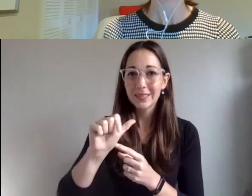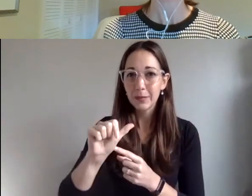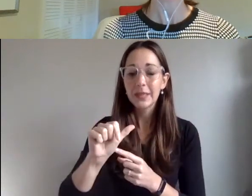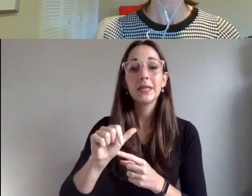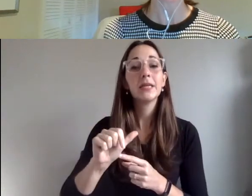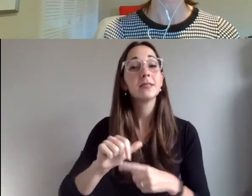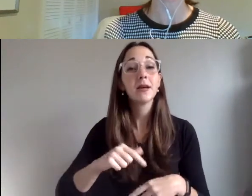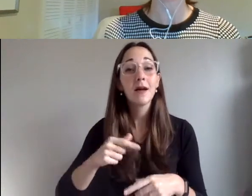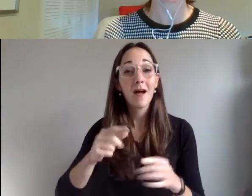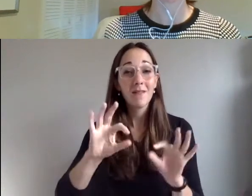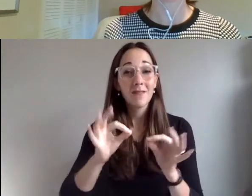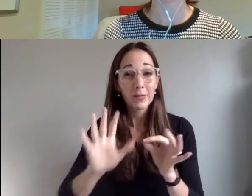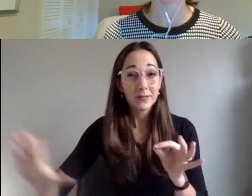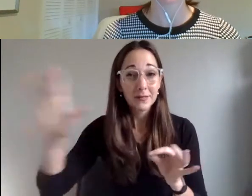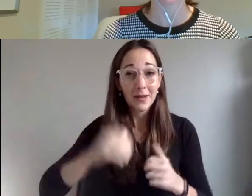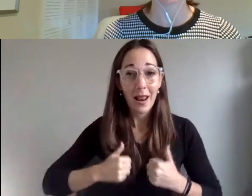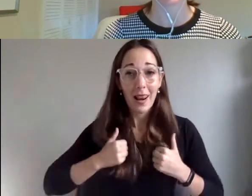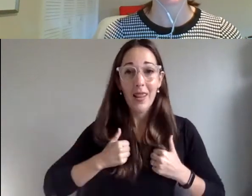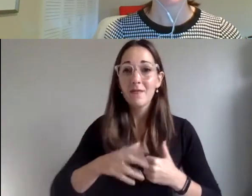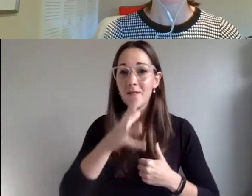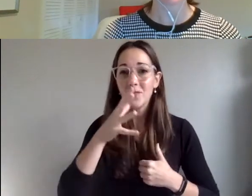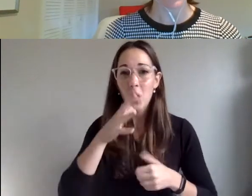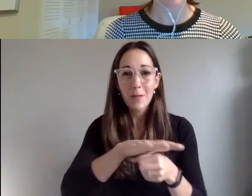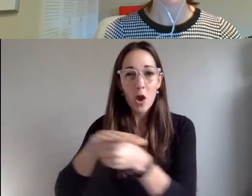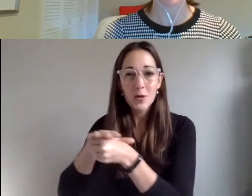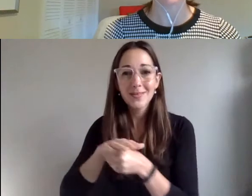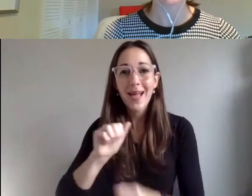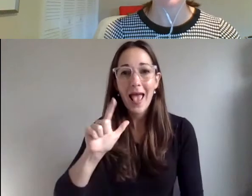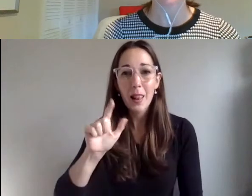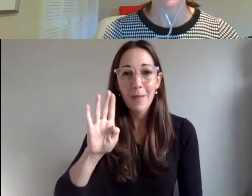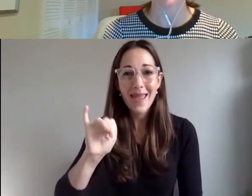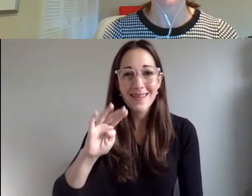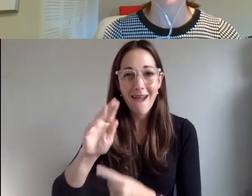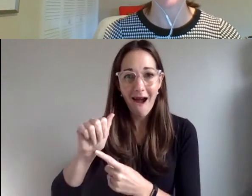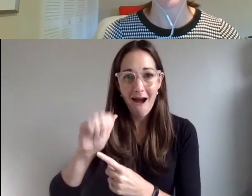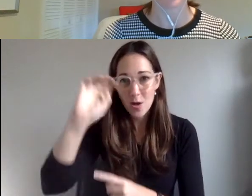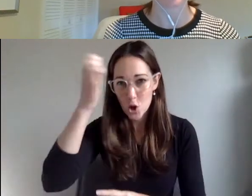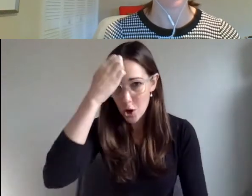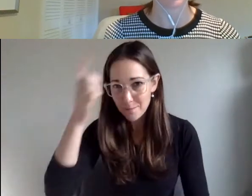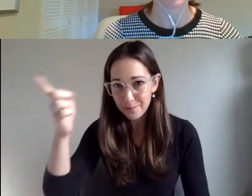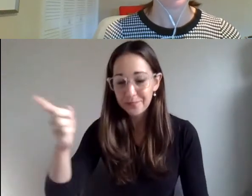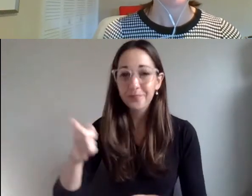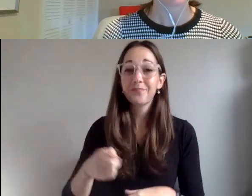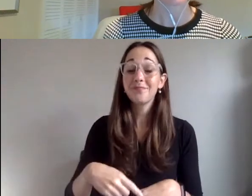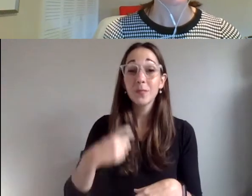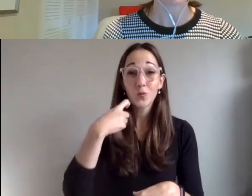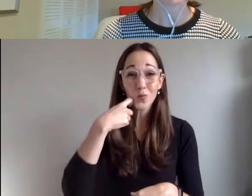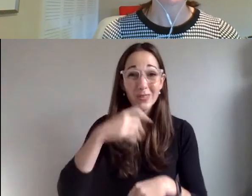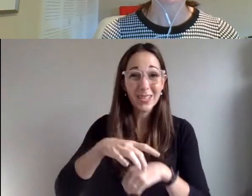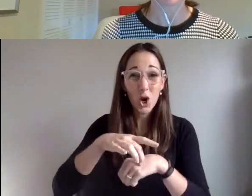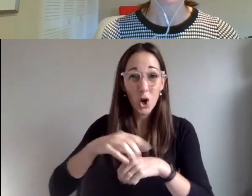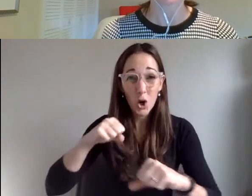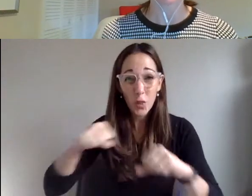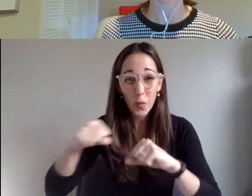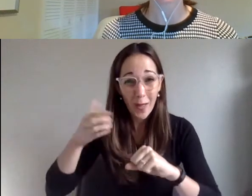Albania during the COVID-19 pandemic right now, as well as the aftermath of the recent earthquake. The team will